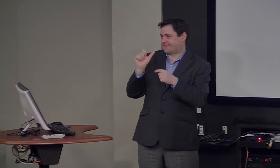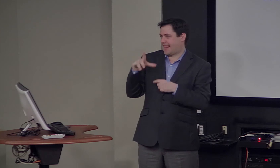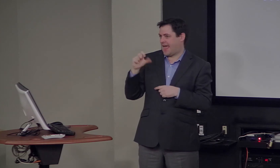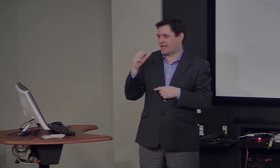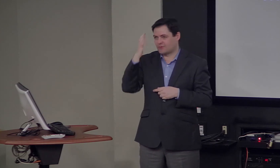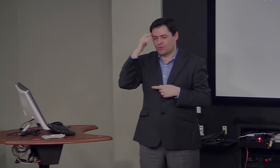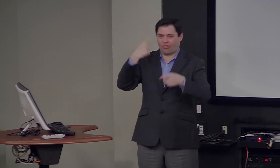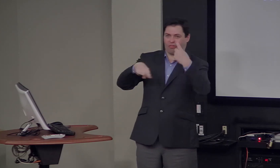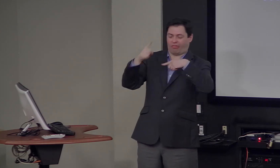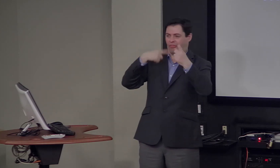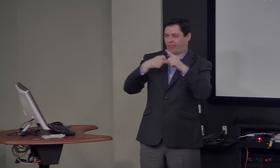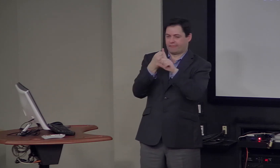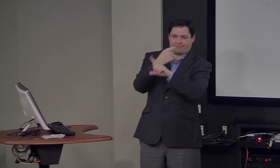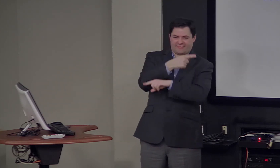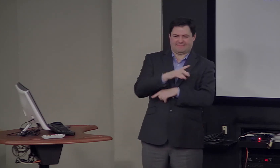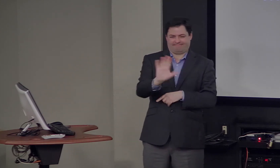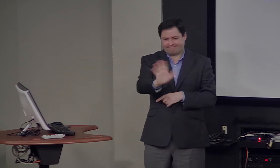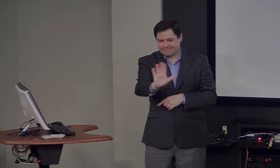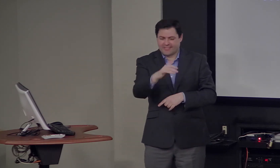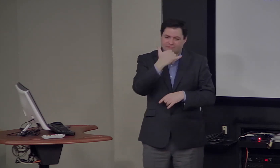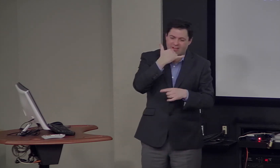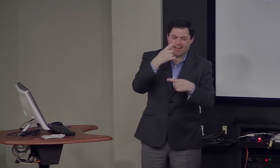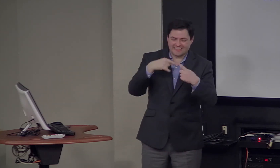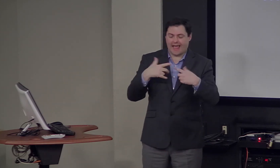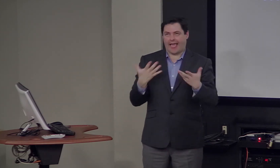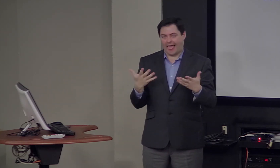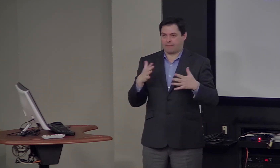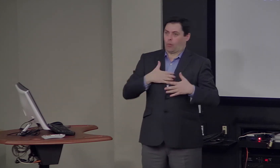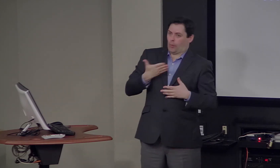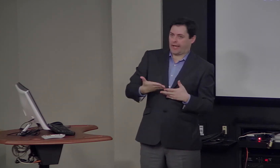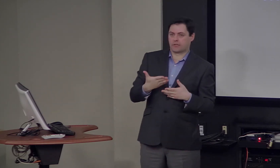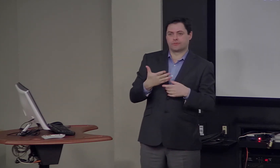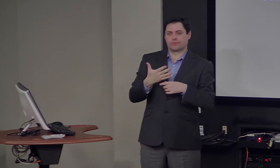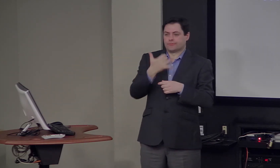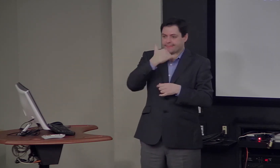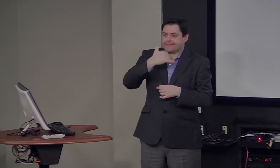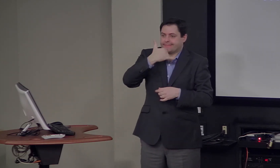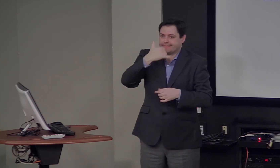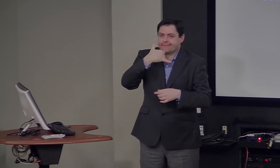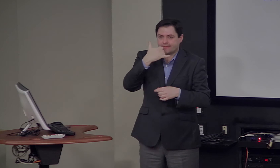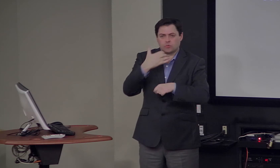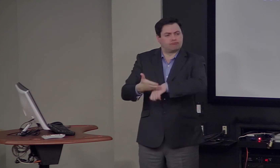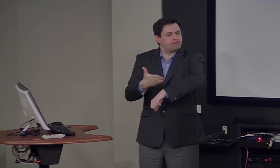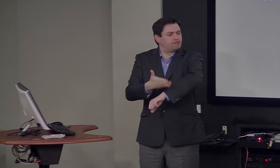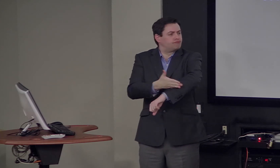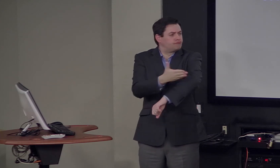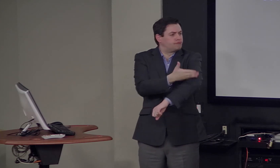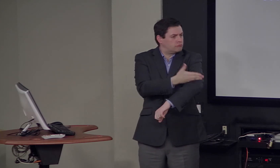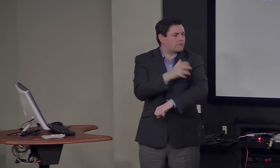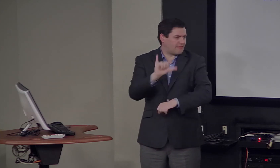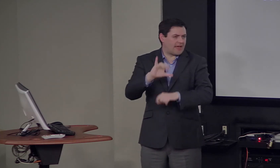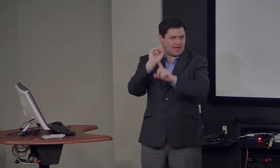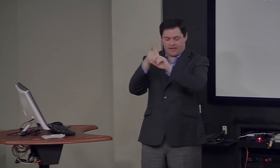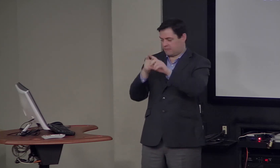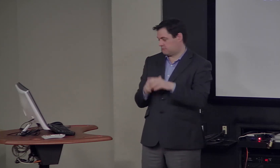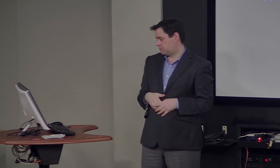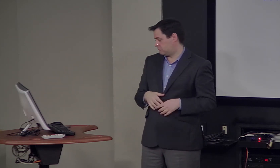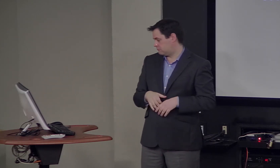criticism, then it can be very difficult for you to take a risk and be willing to, make mistakes that are necessary part of